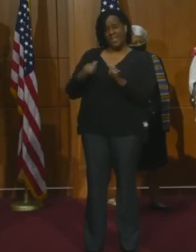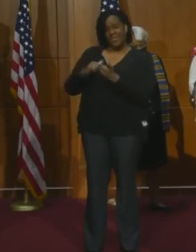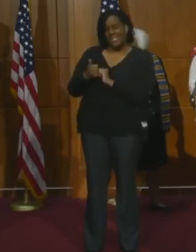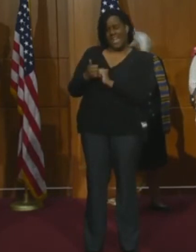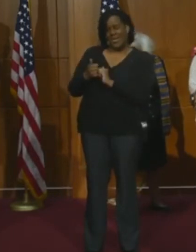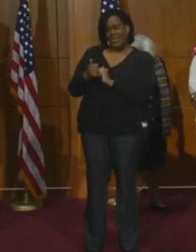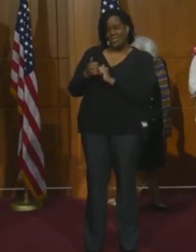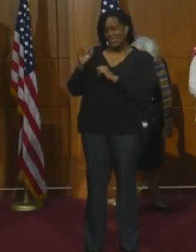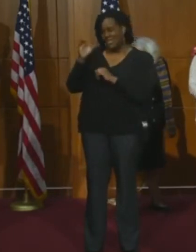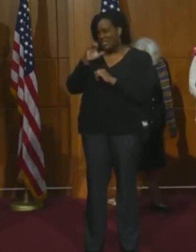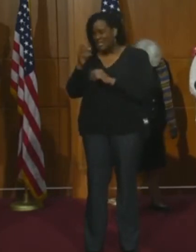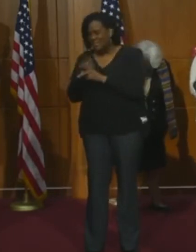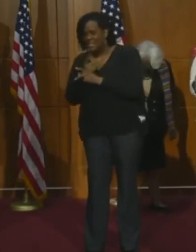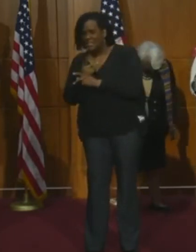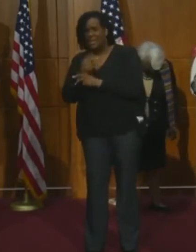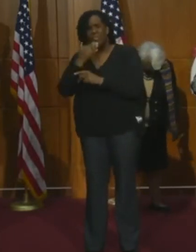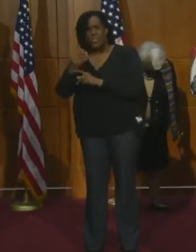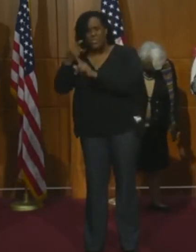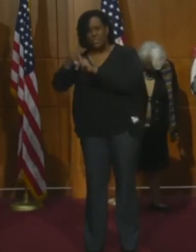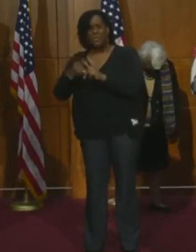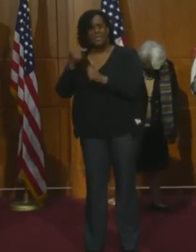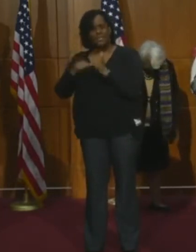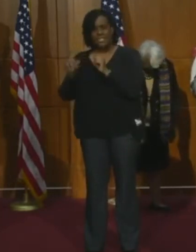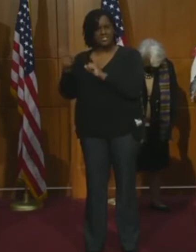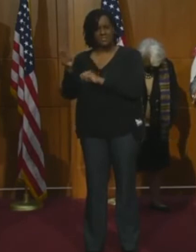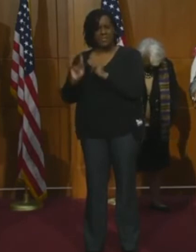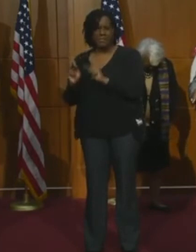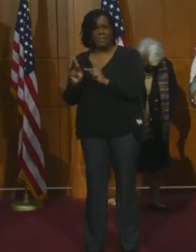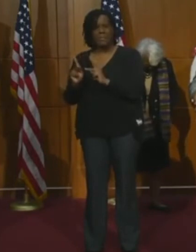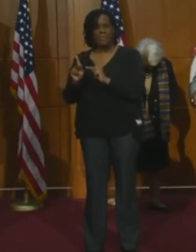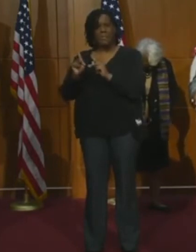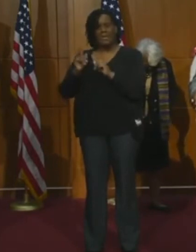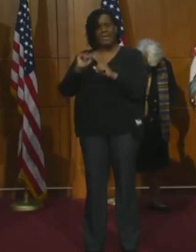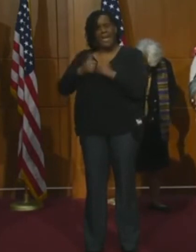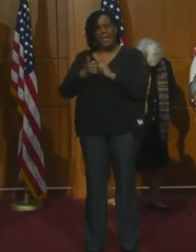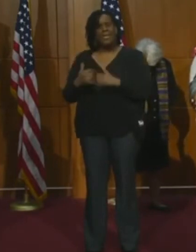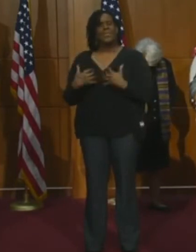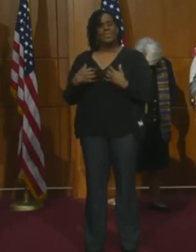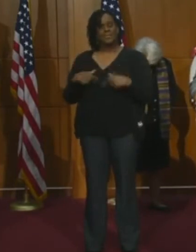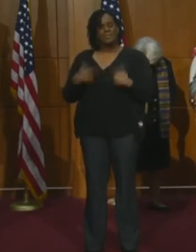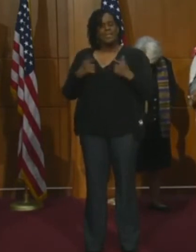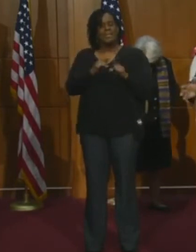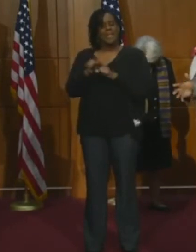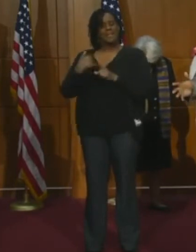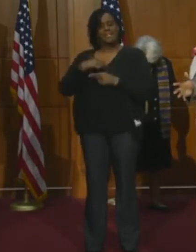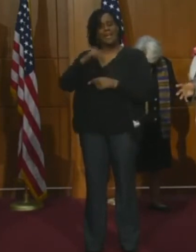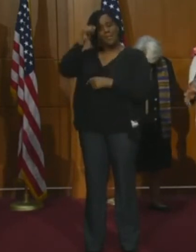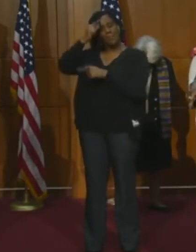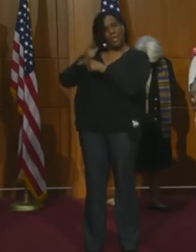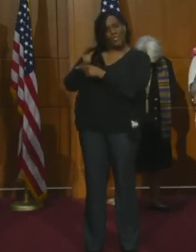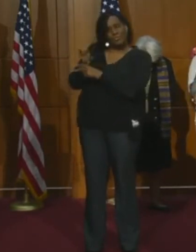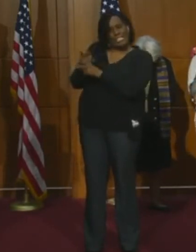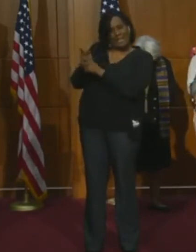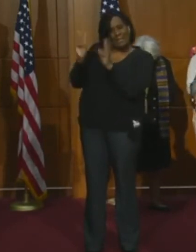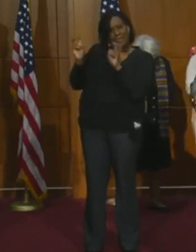good in each other? How do we reach a place where we can live as our brother's keeper and not in a world that is an environment of a